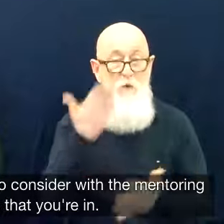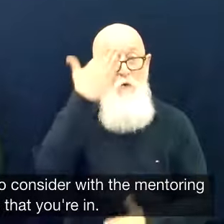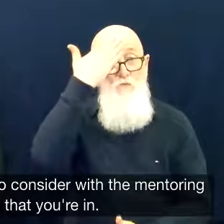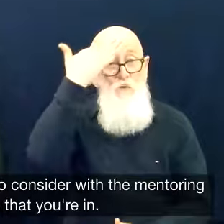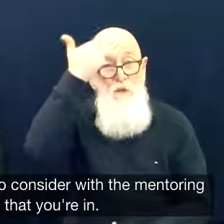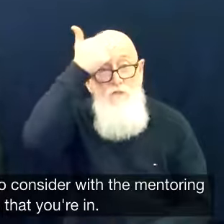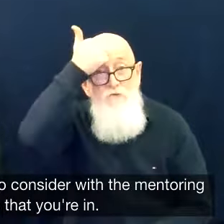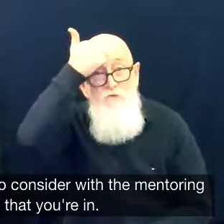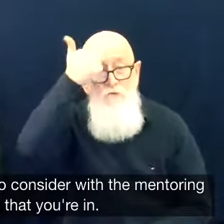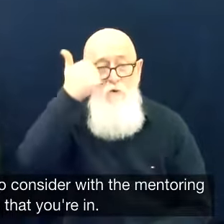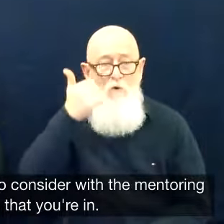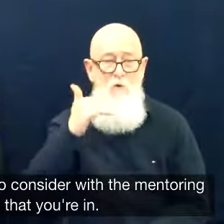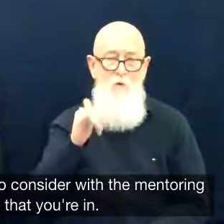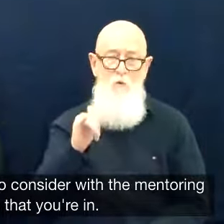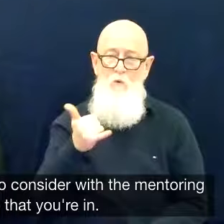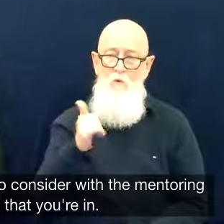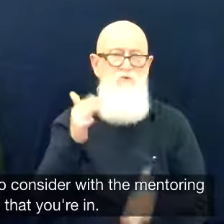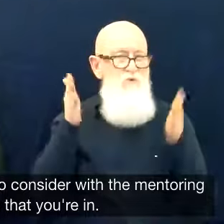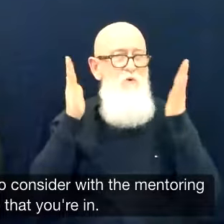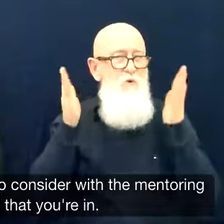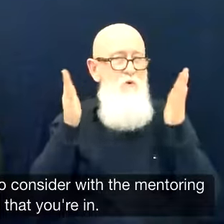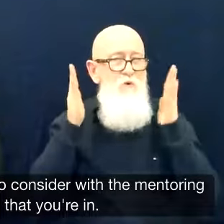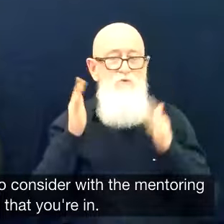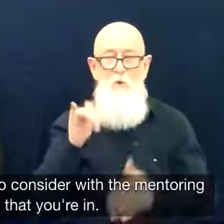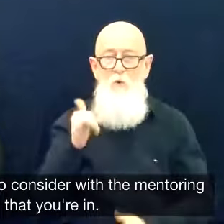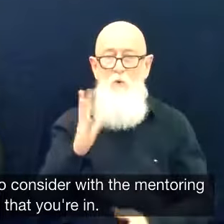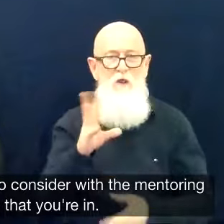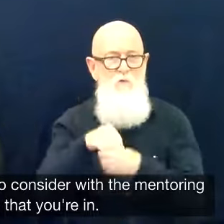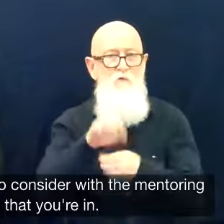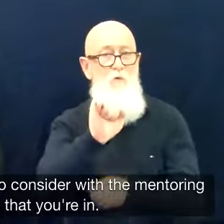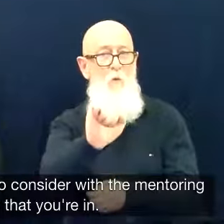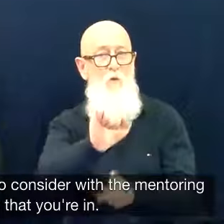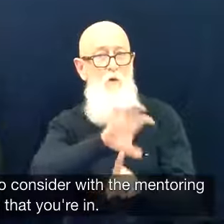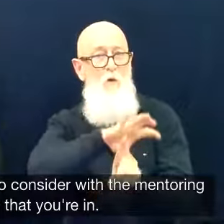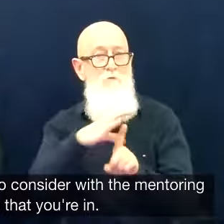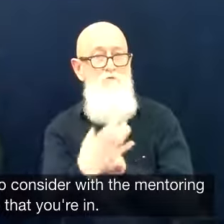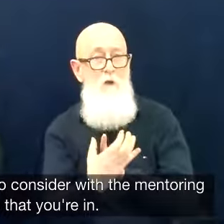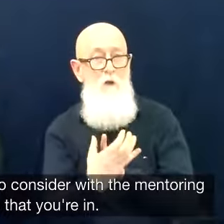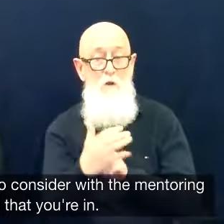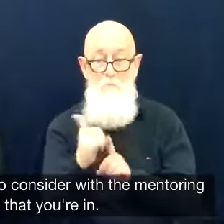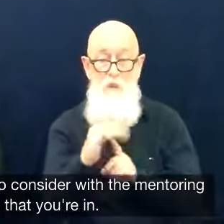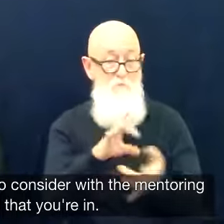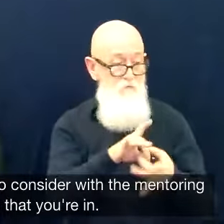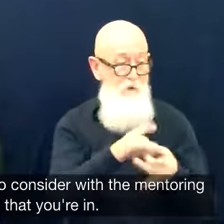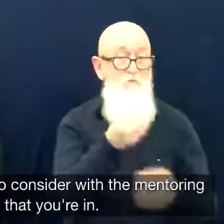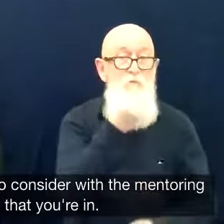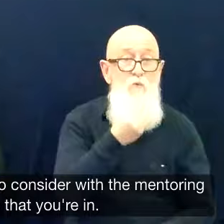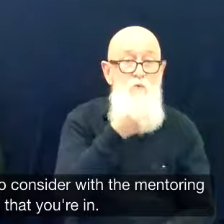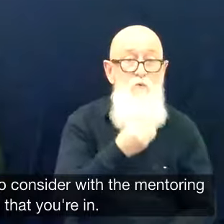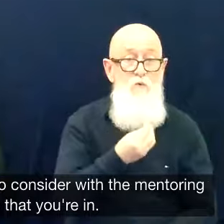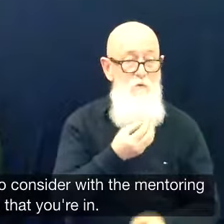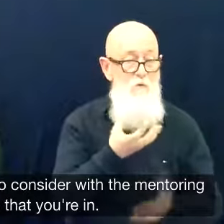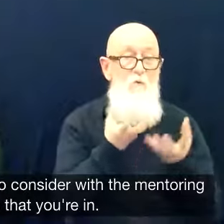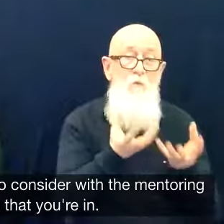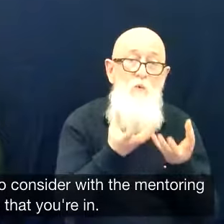religion or religious aspects of the culture, of your own culture, or it could relate to food or cooking,